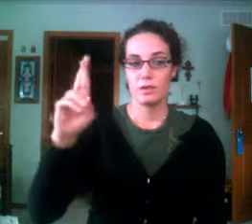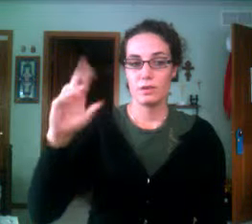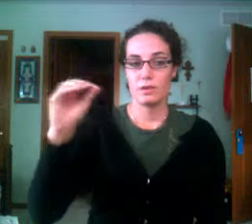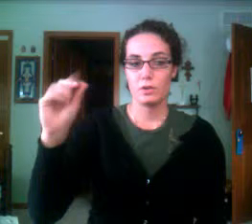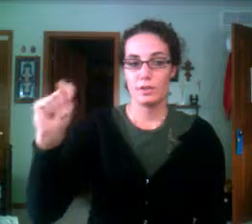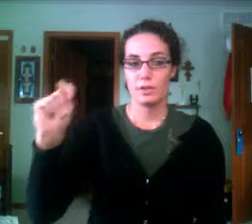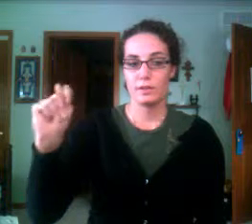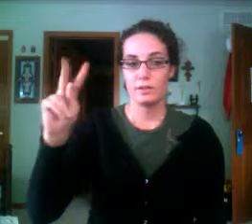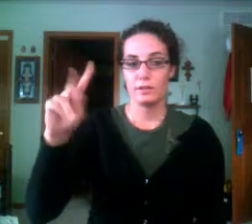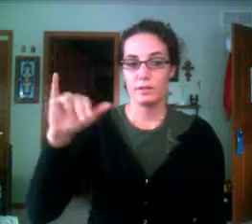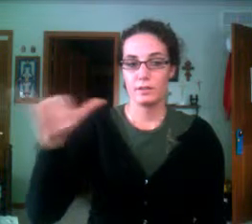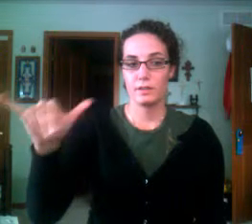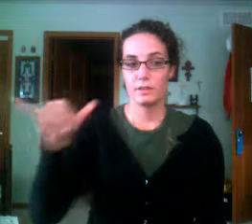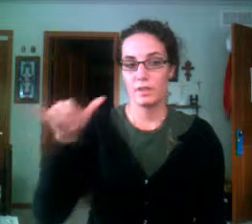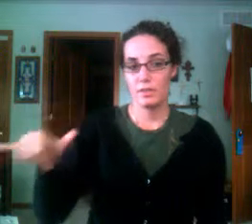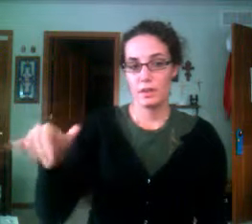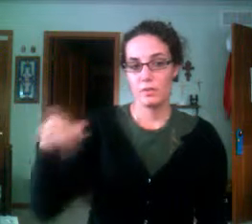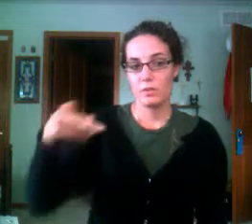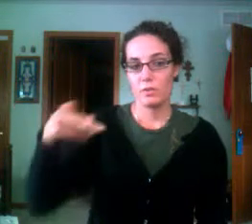and that will give you pi.